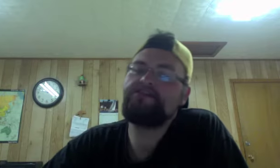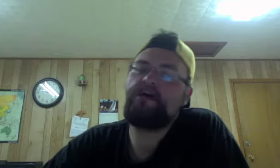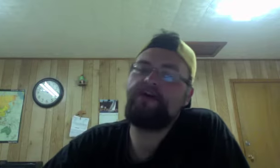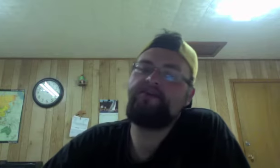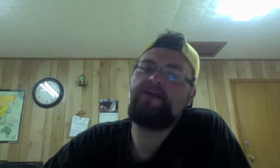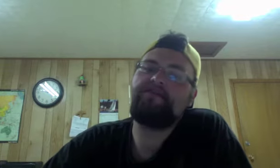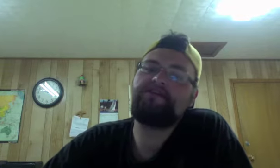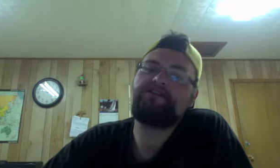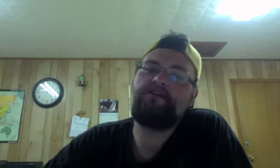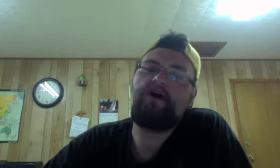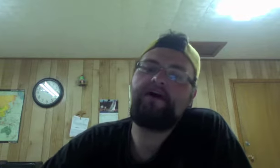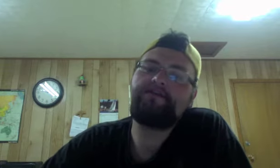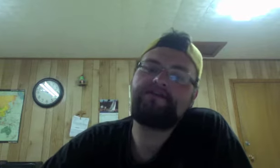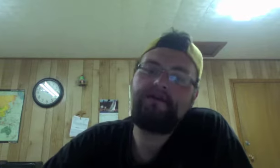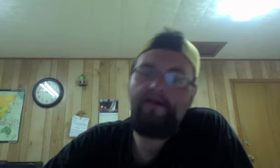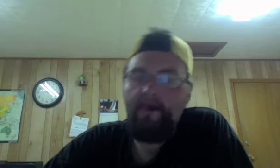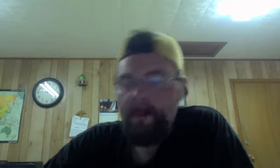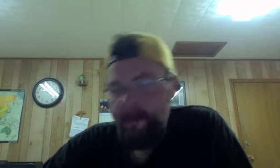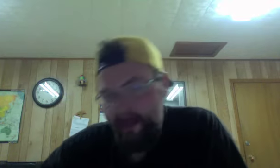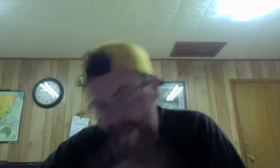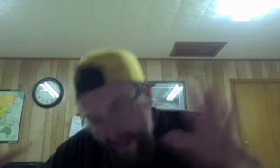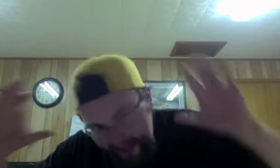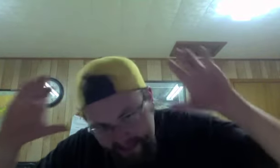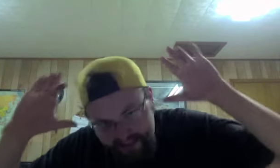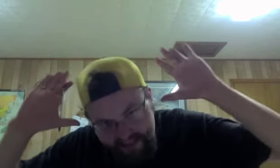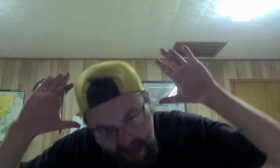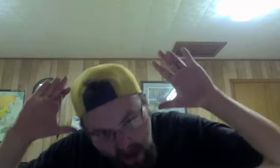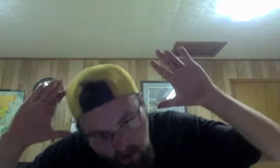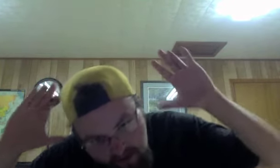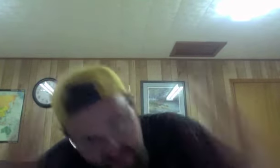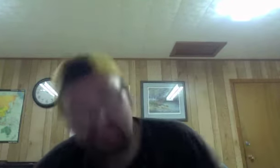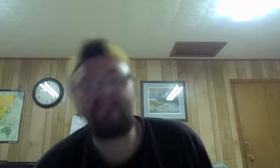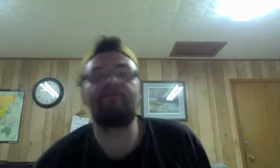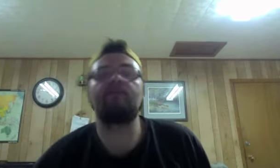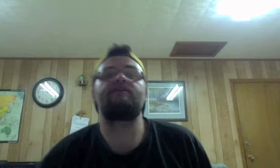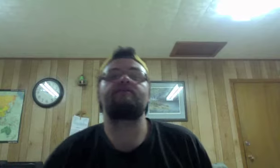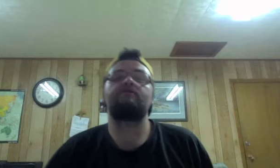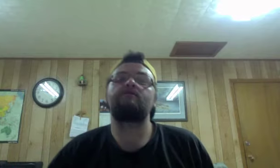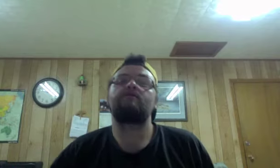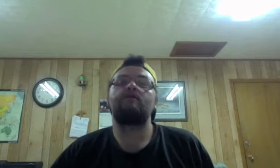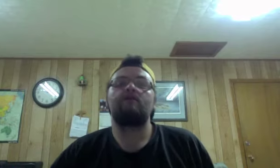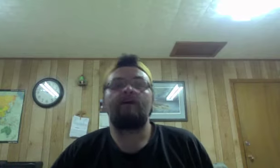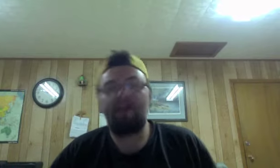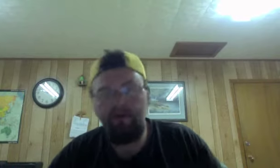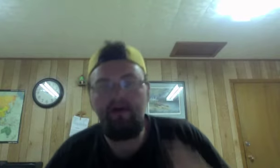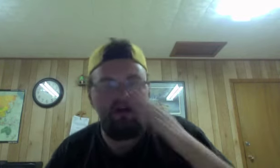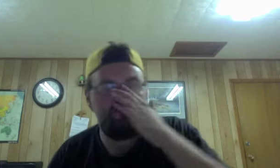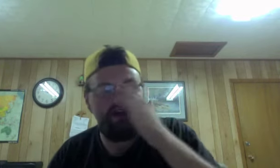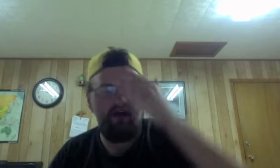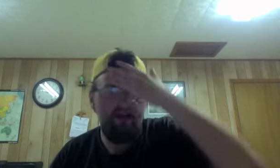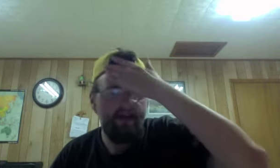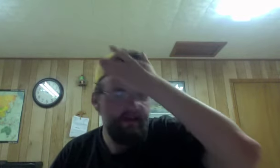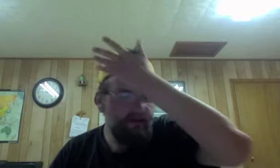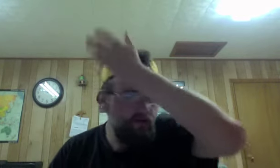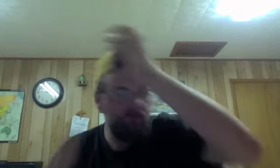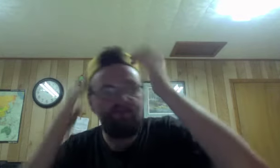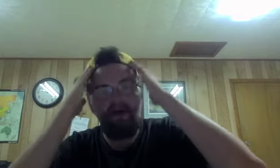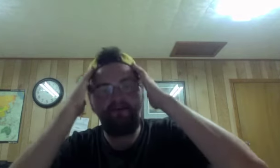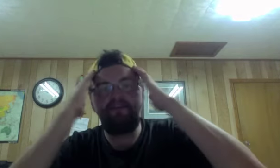side you got the BC Lions hands down the best team in the league like can we be honest right now like who is better than the